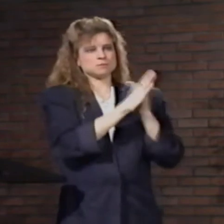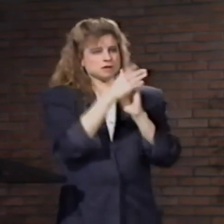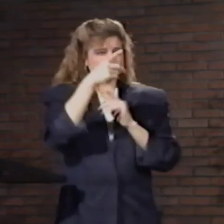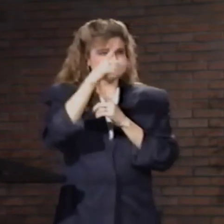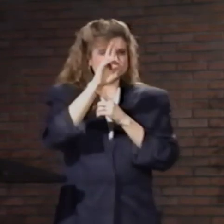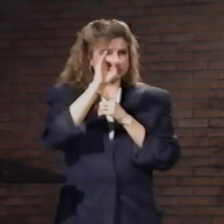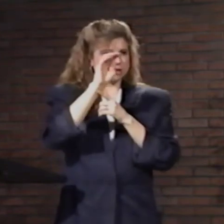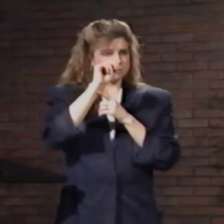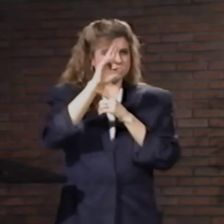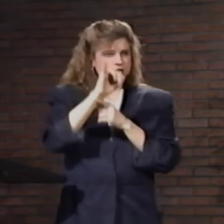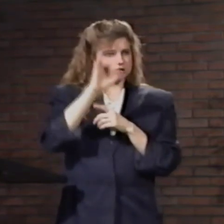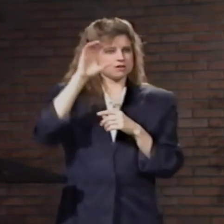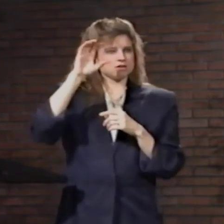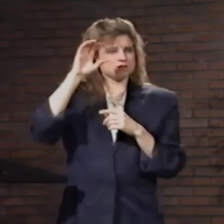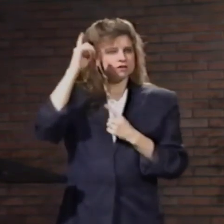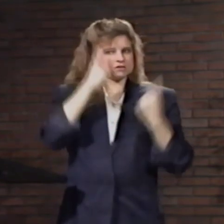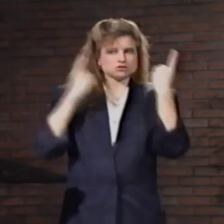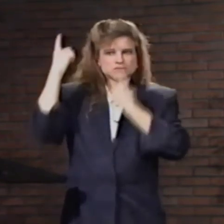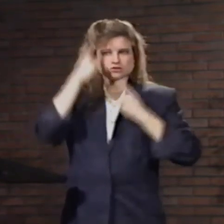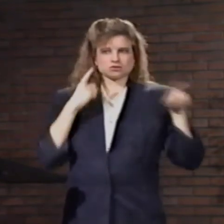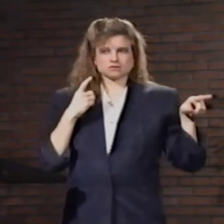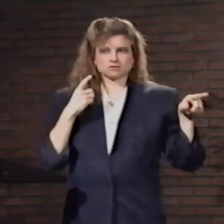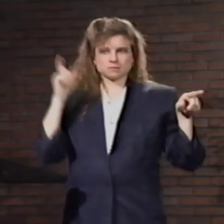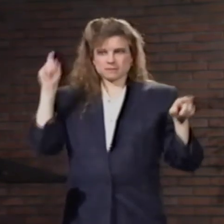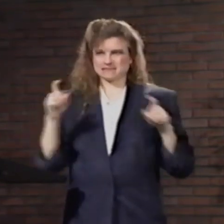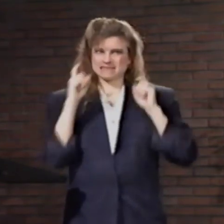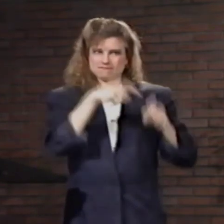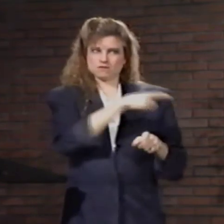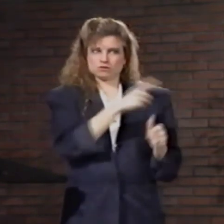for Title 2, the use of the